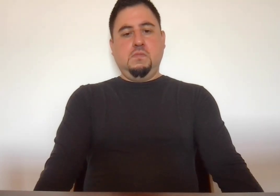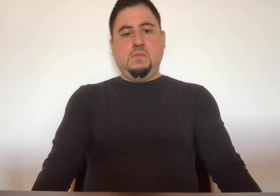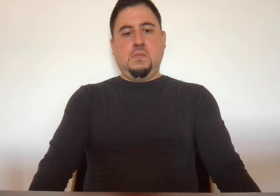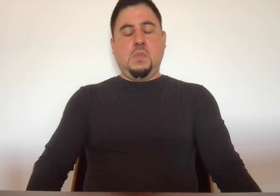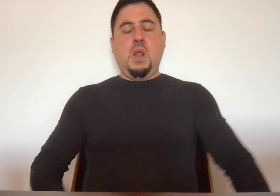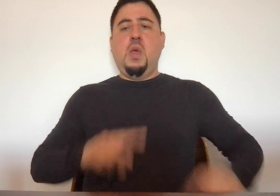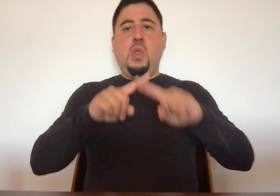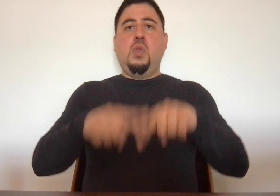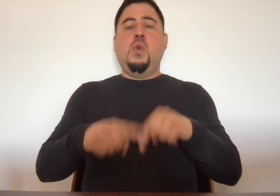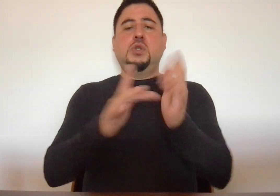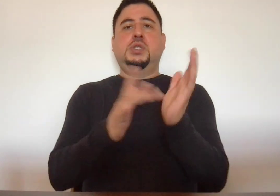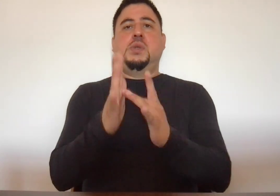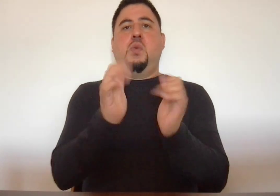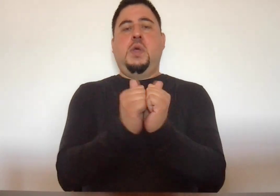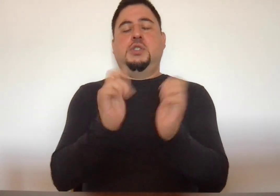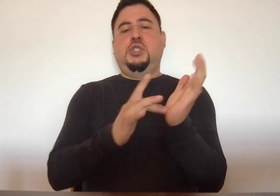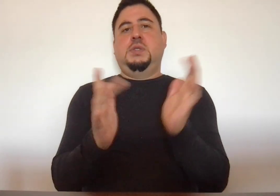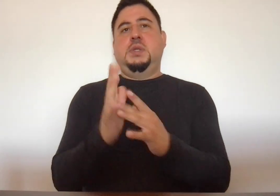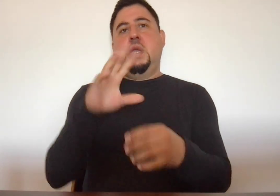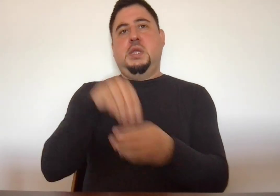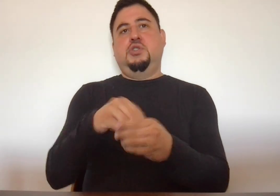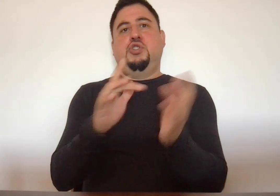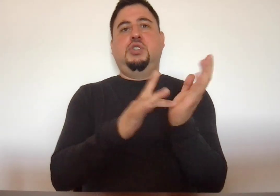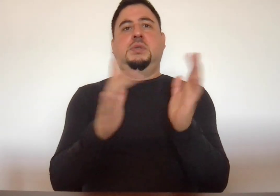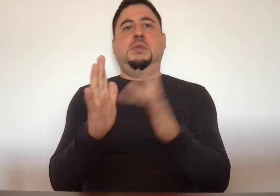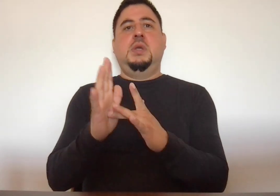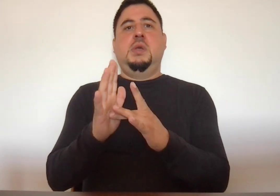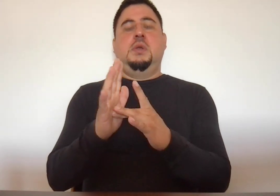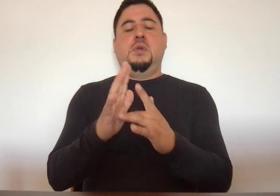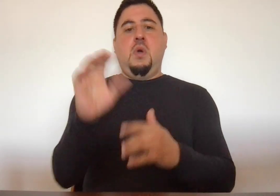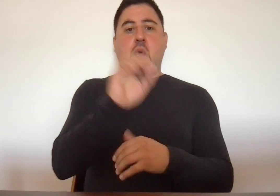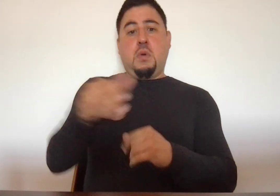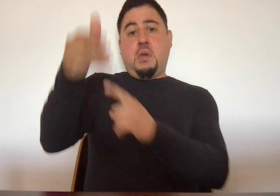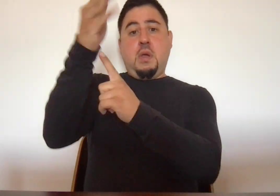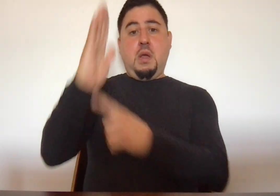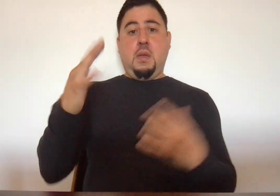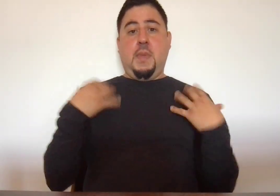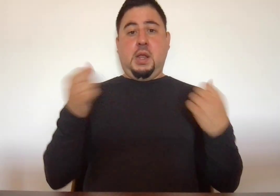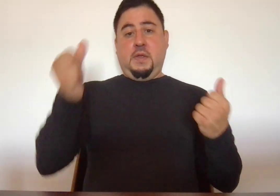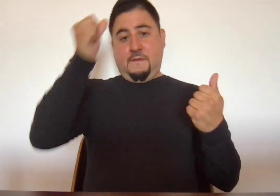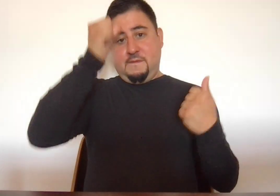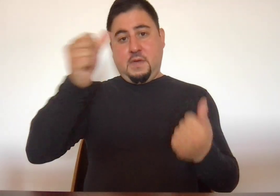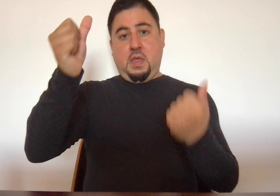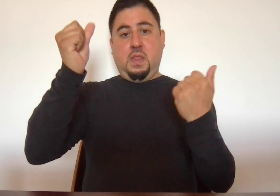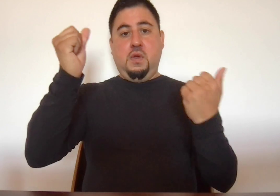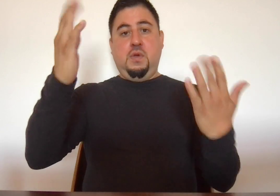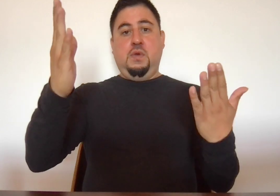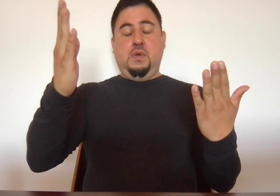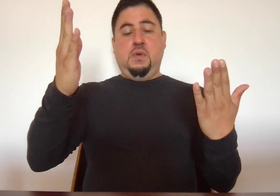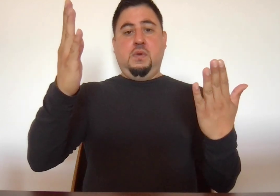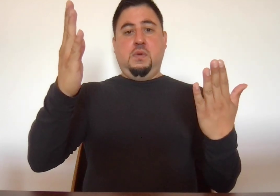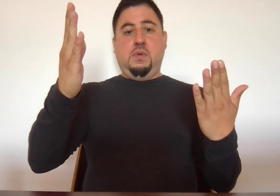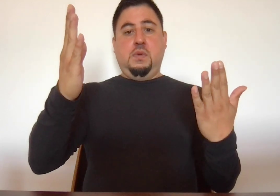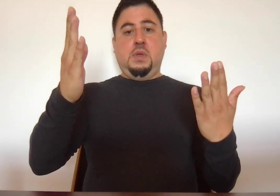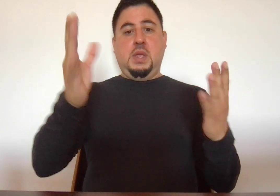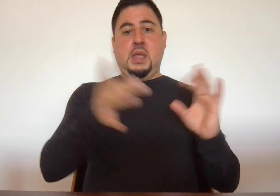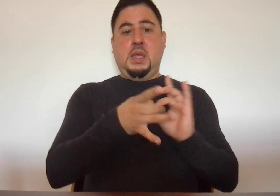Through him and with him and in him, O God, almighty Father, in